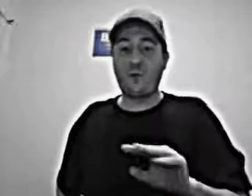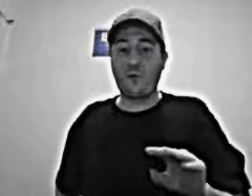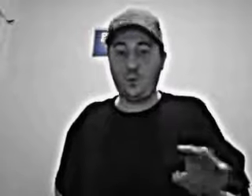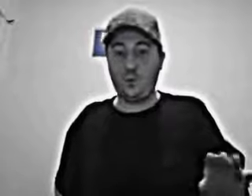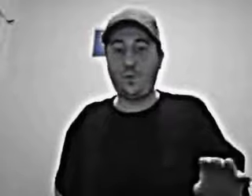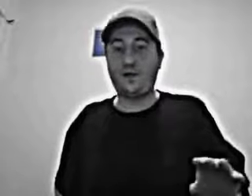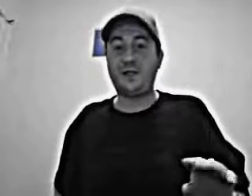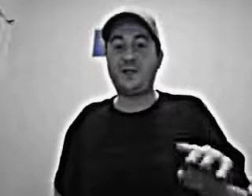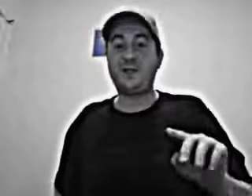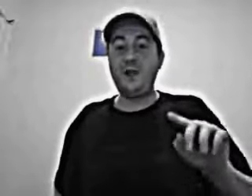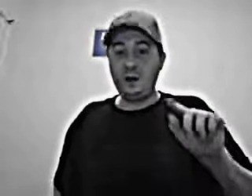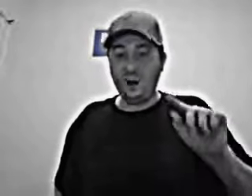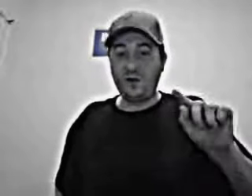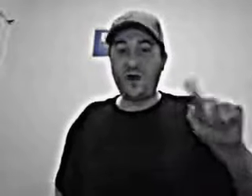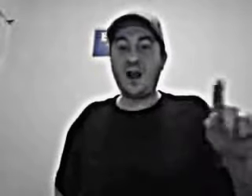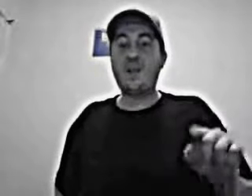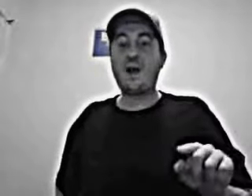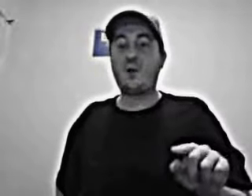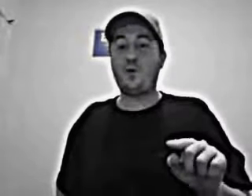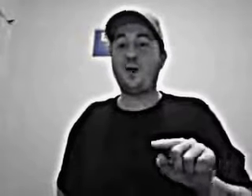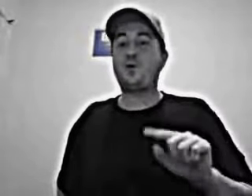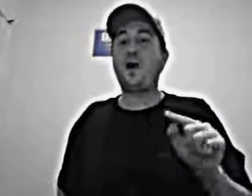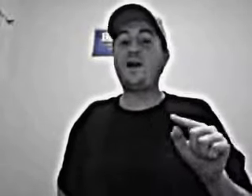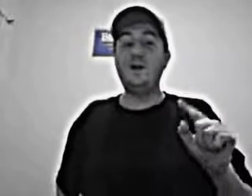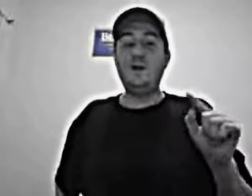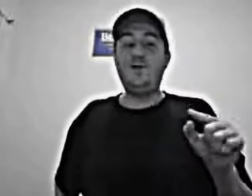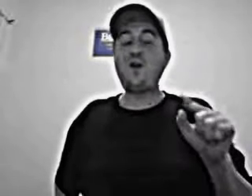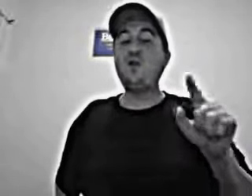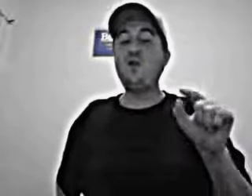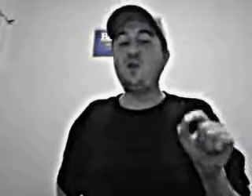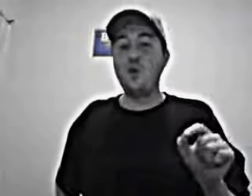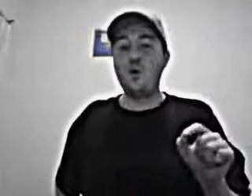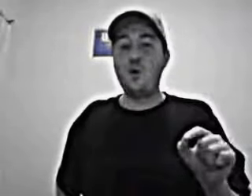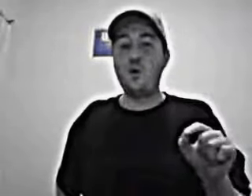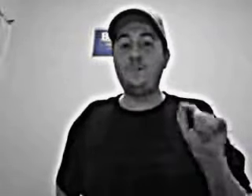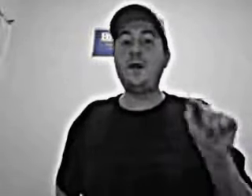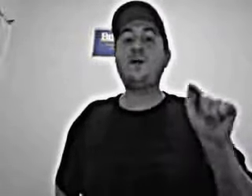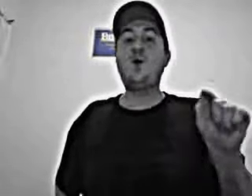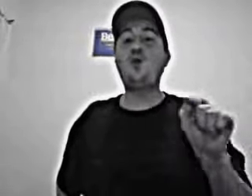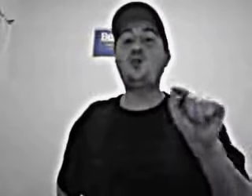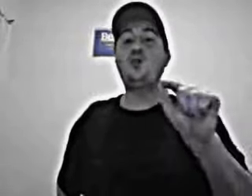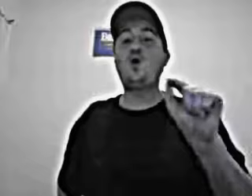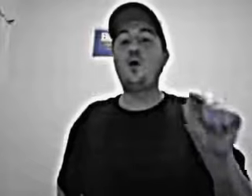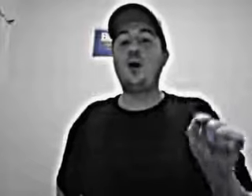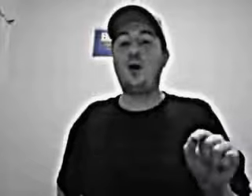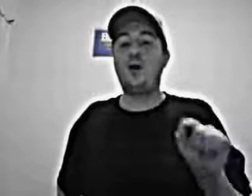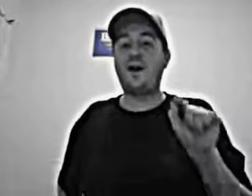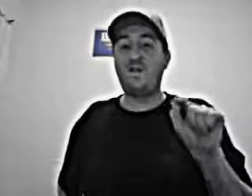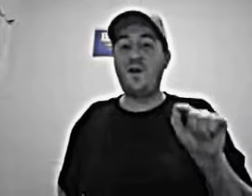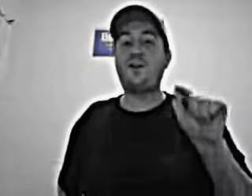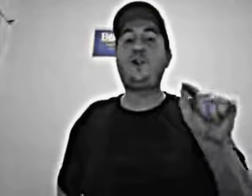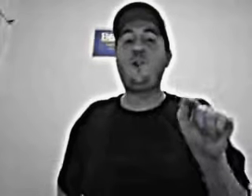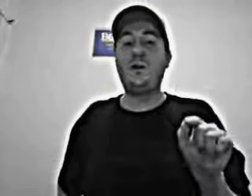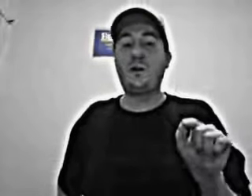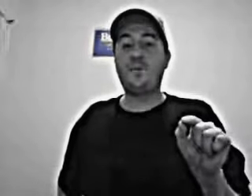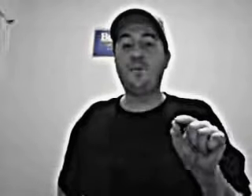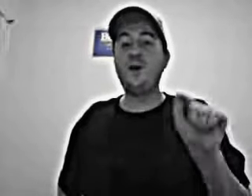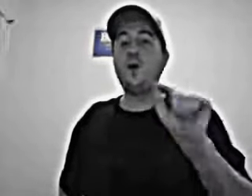Republicans look at the Alabama race right fuck you Roy Moore and the horse you rode in on and fuck your mother and the